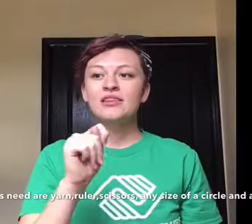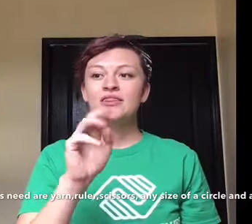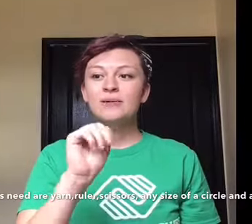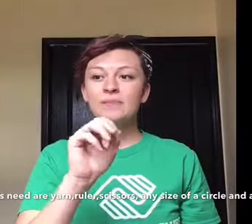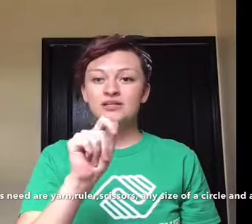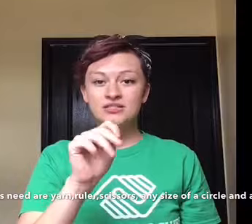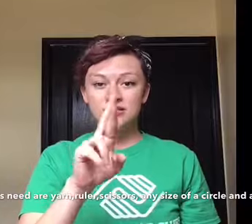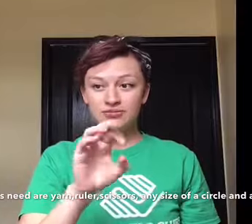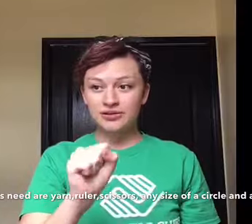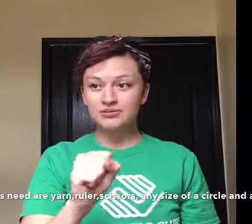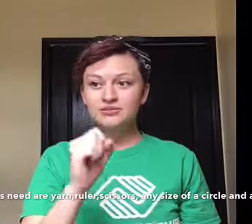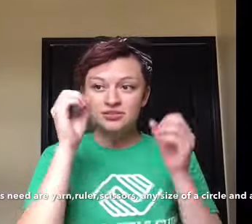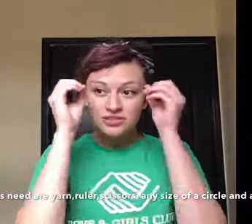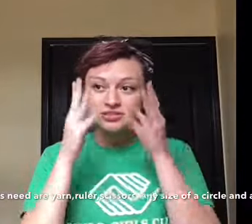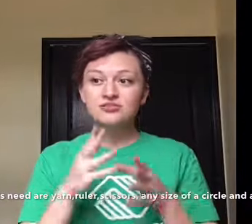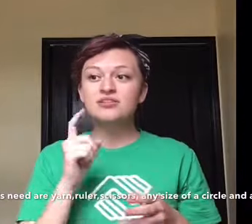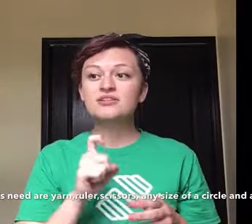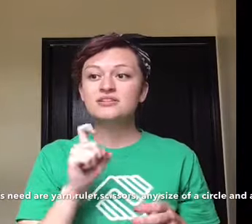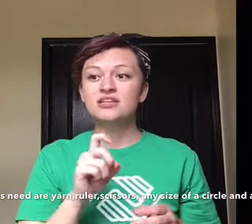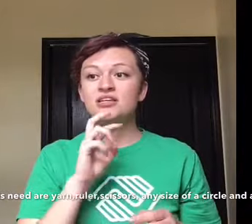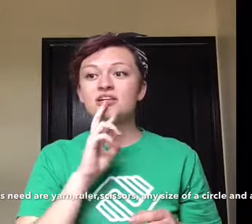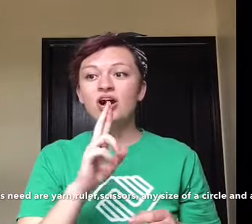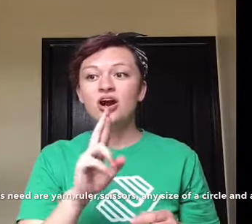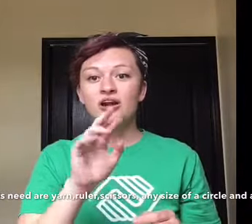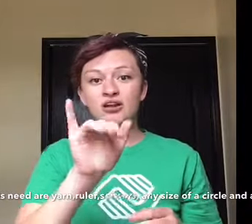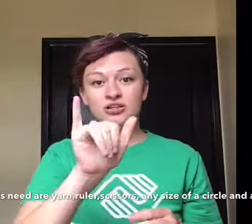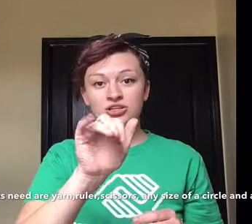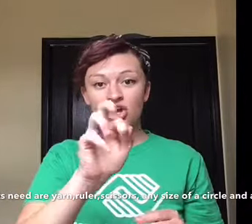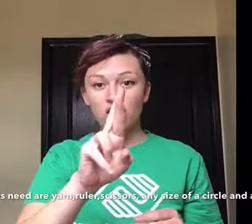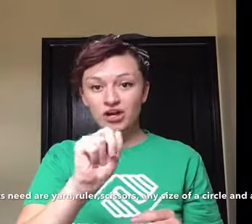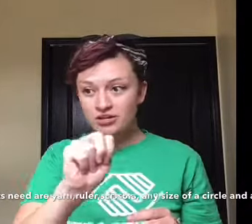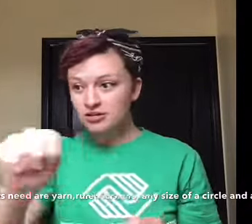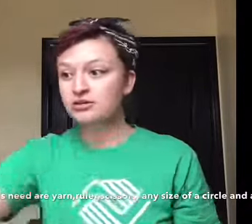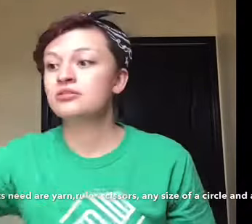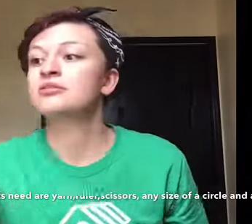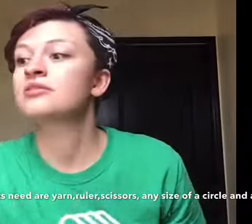The materials the students need are yarn,